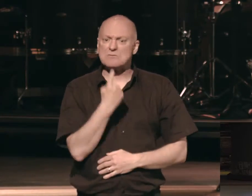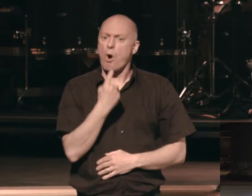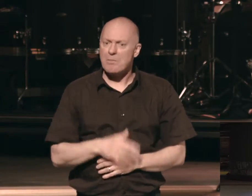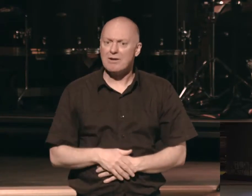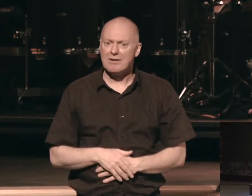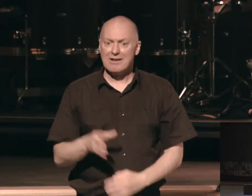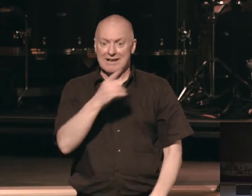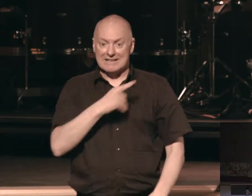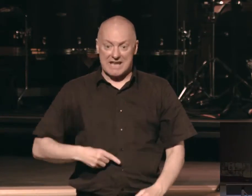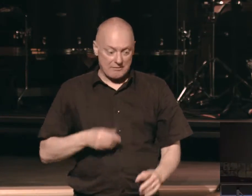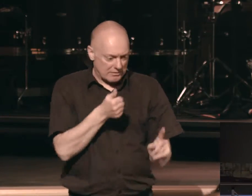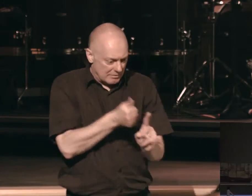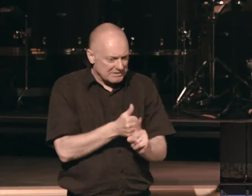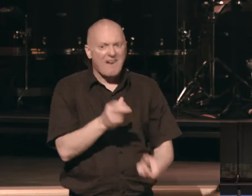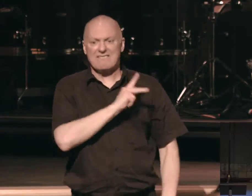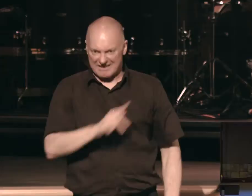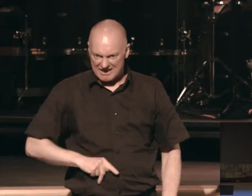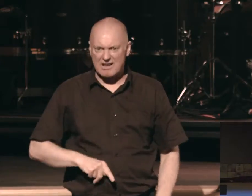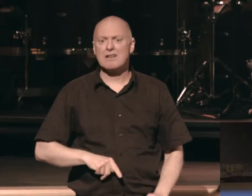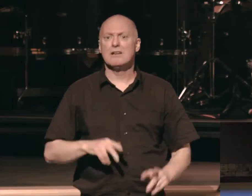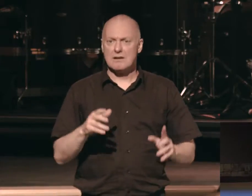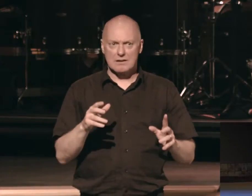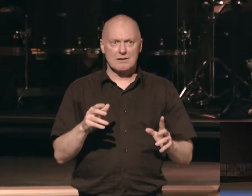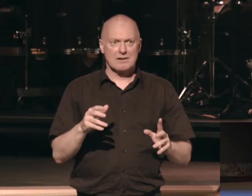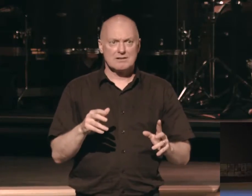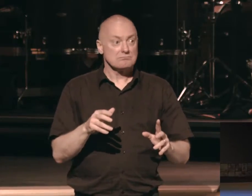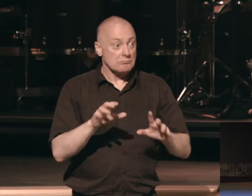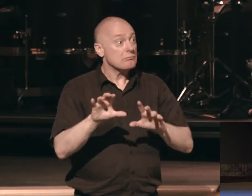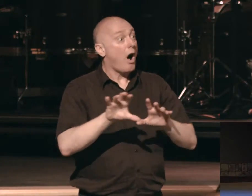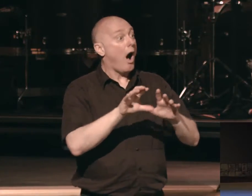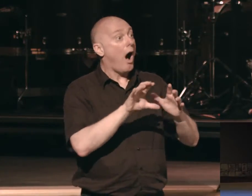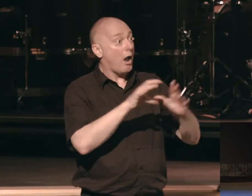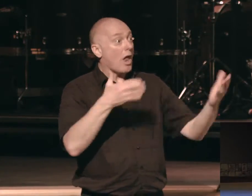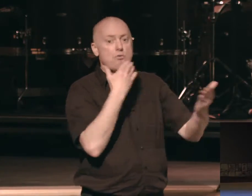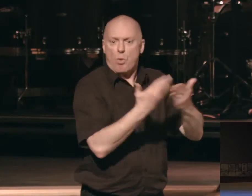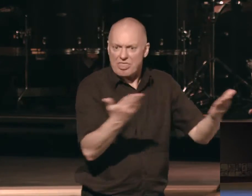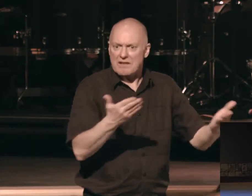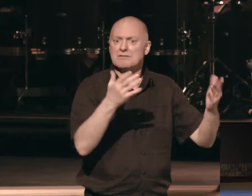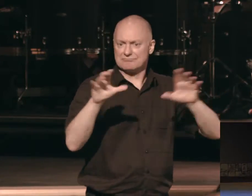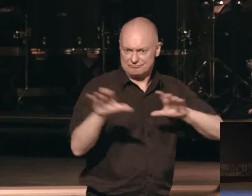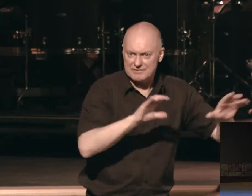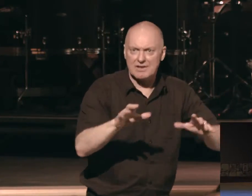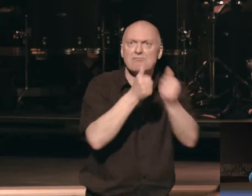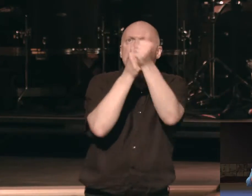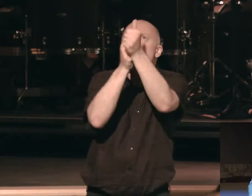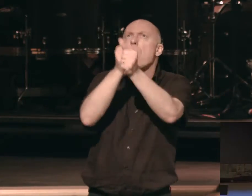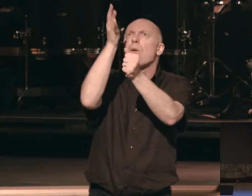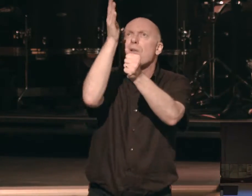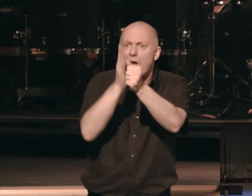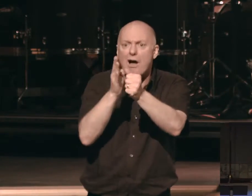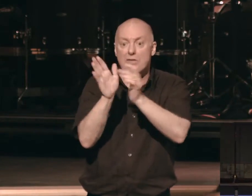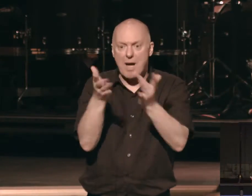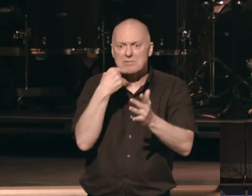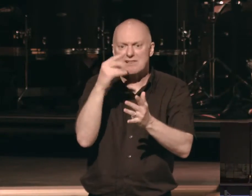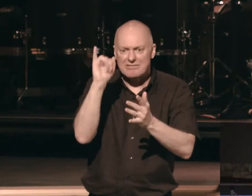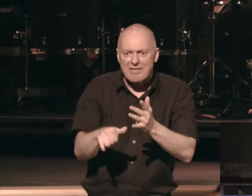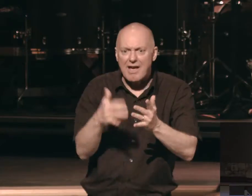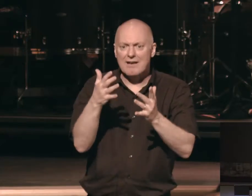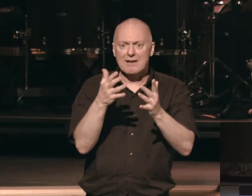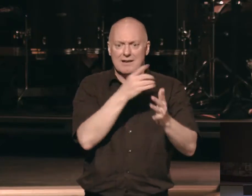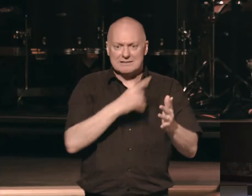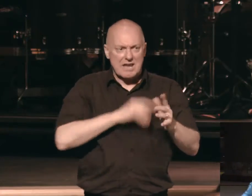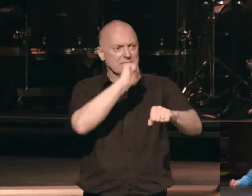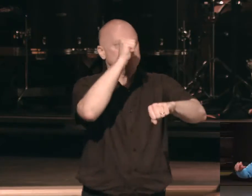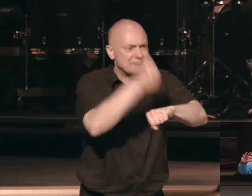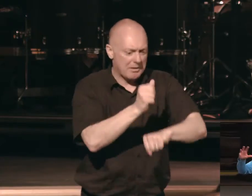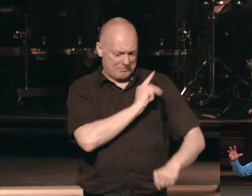of a disappointment. David as king did a lot of things really, really well. And he was a man after God's own heart, the Bible tells